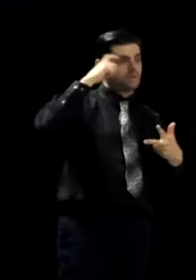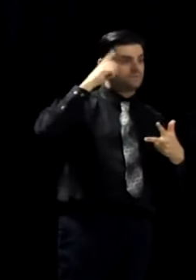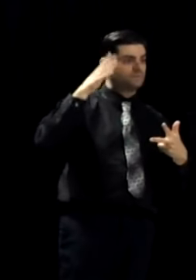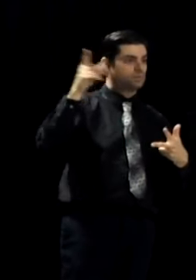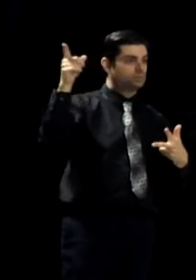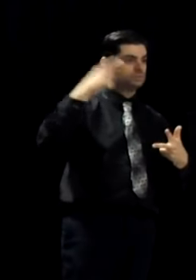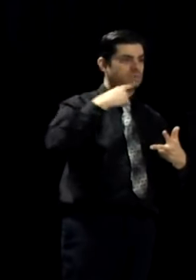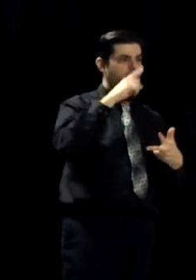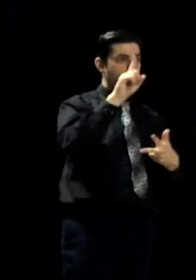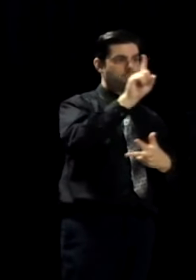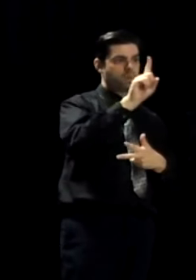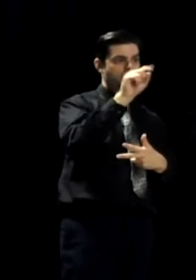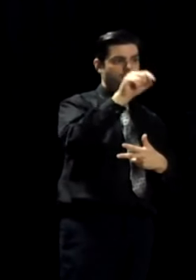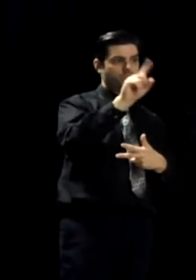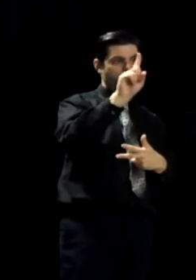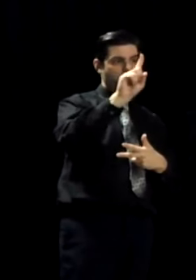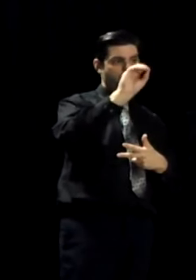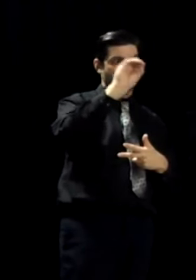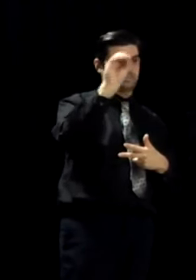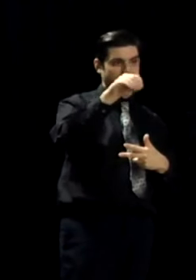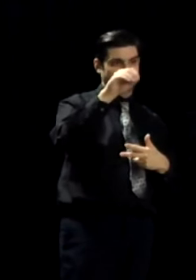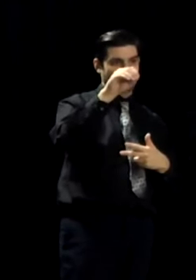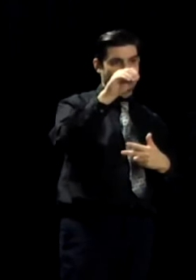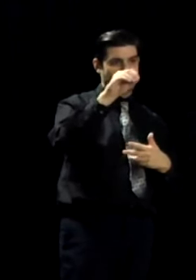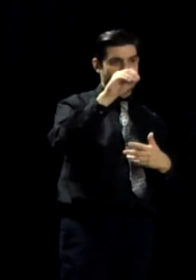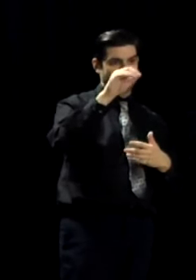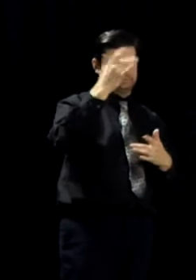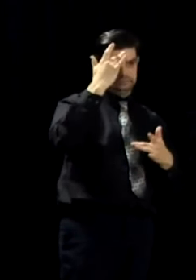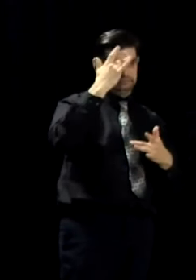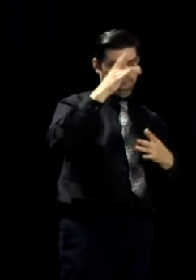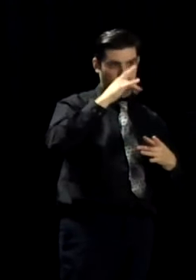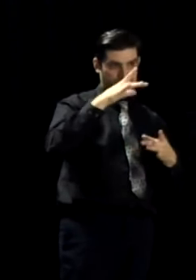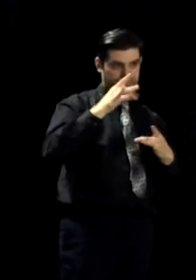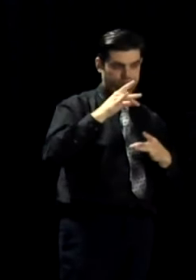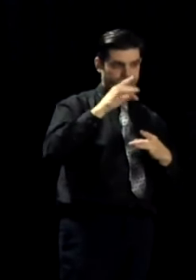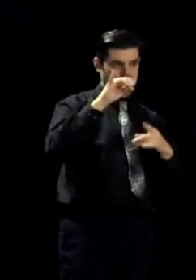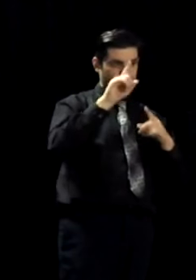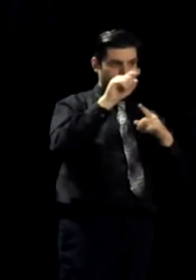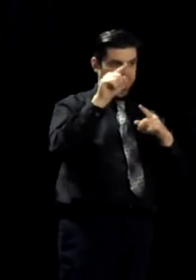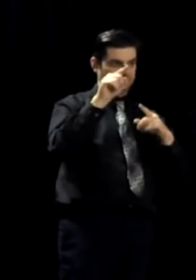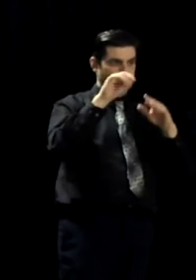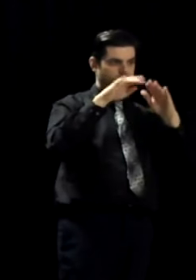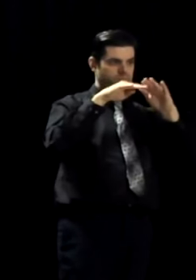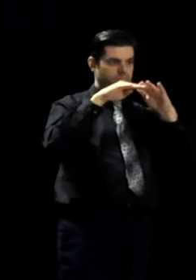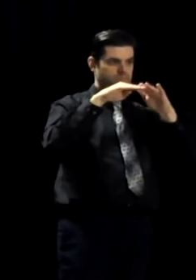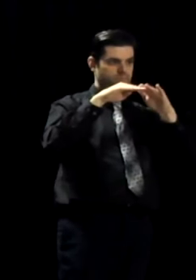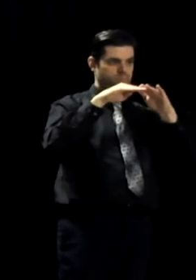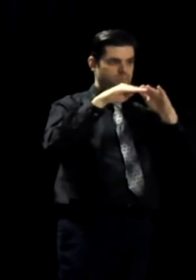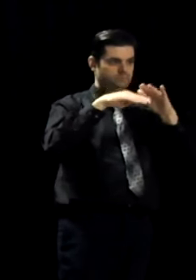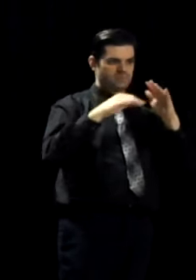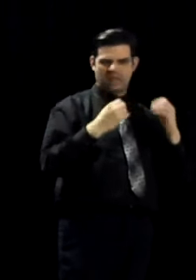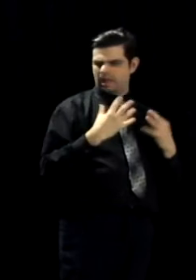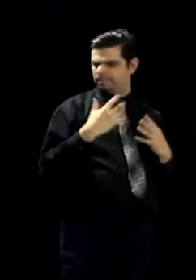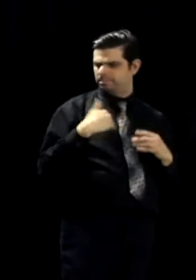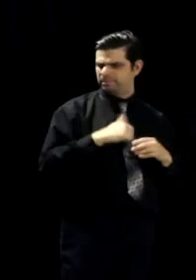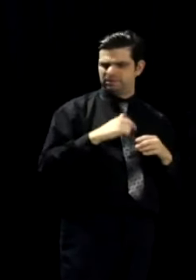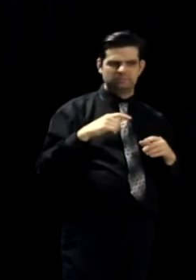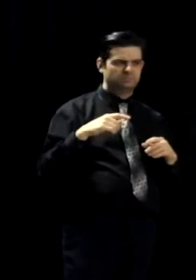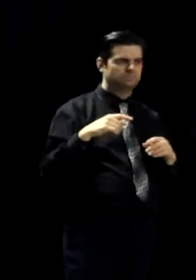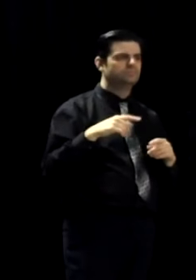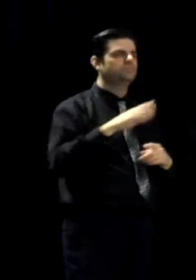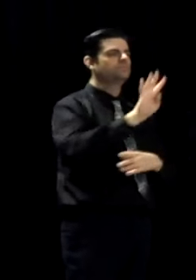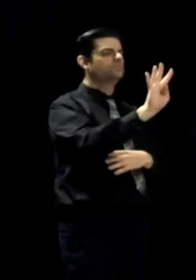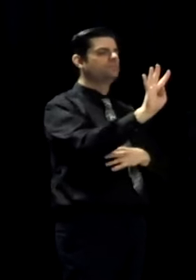1.1 would be off of our 4, how many active cases do we got here?